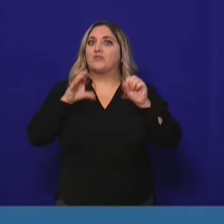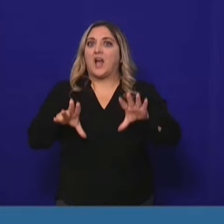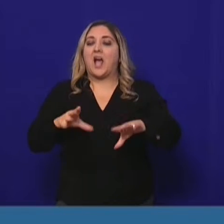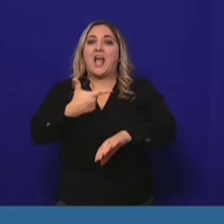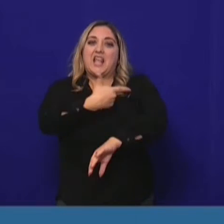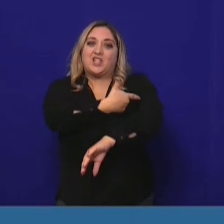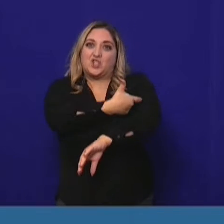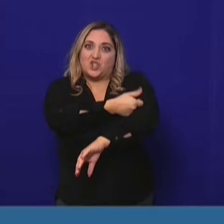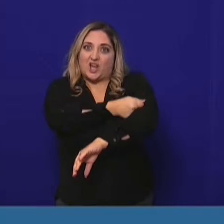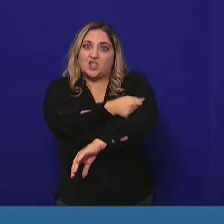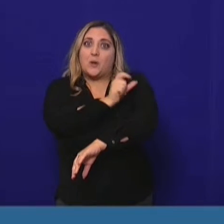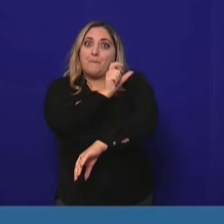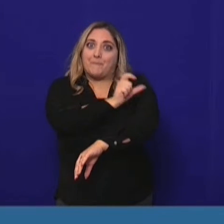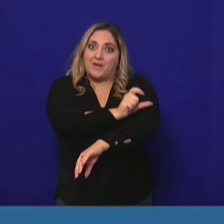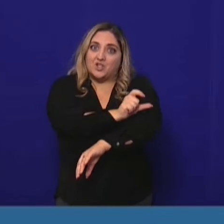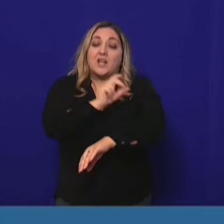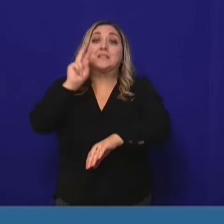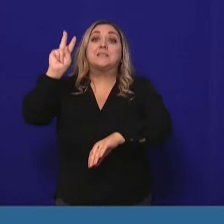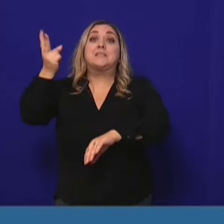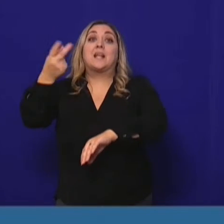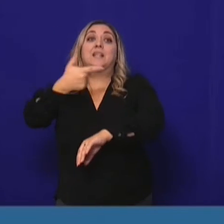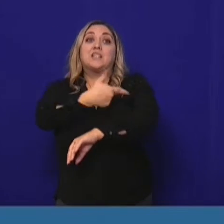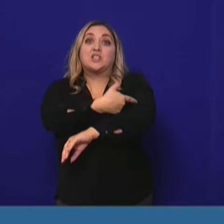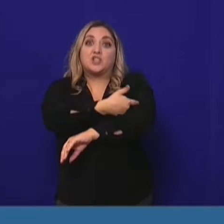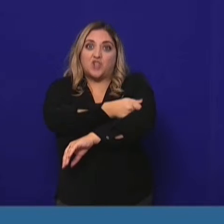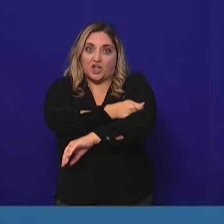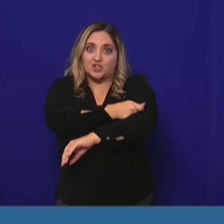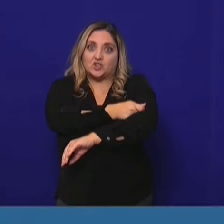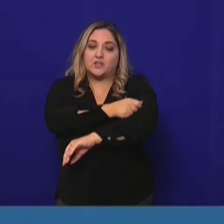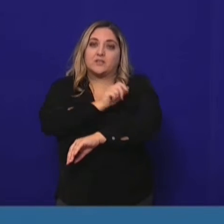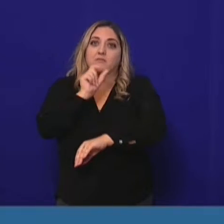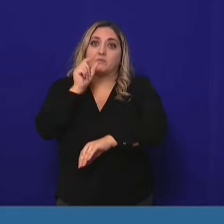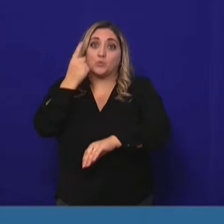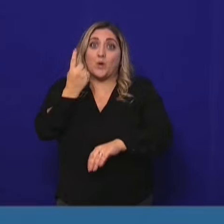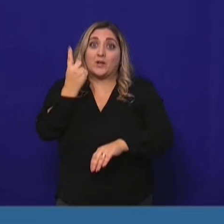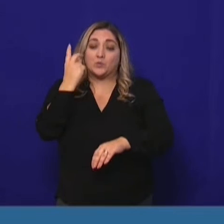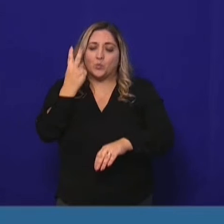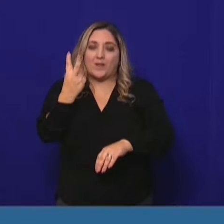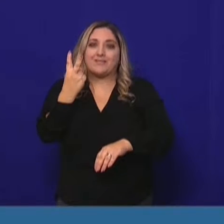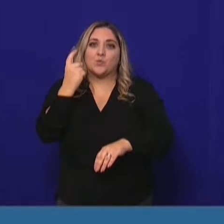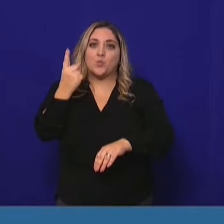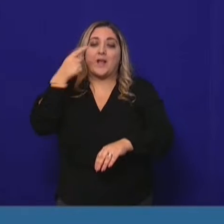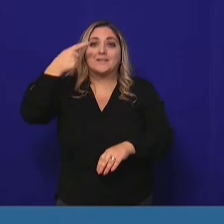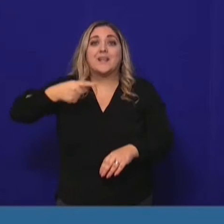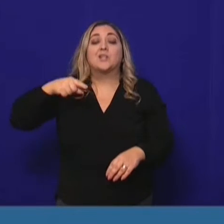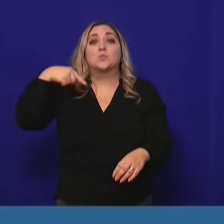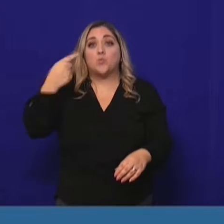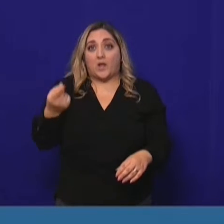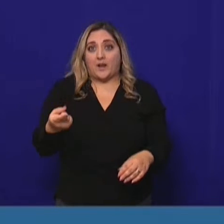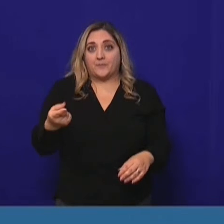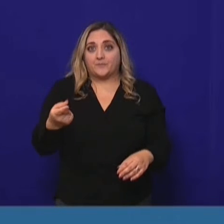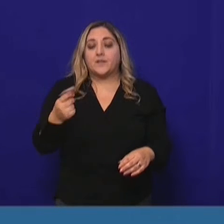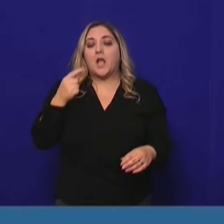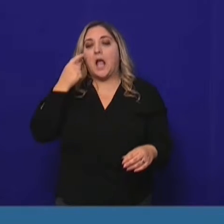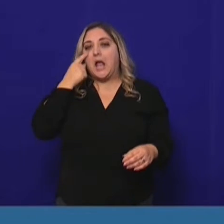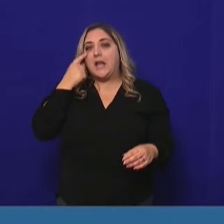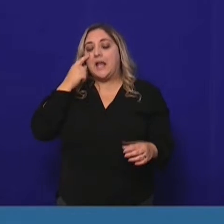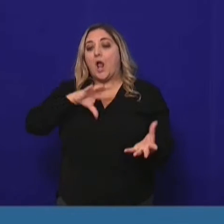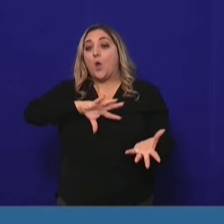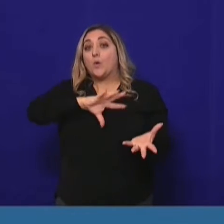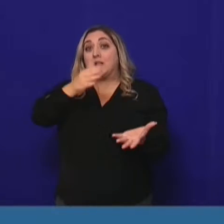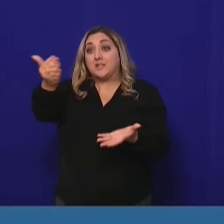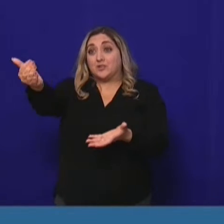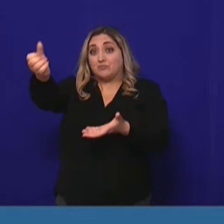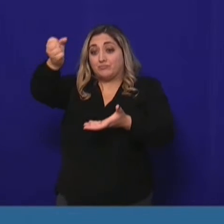dożi. U aħna ħankunu żgur li aħna l-ammont li jiġi nkunu qegħdin ikollna biżżejjed biex aħna